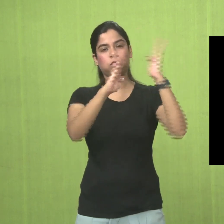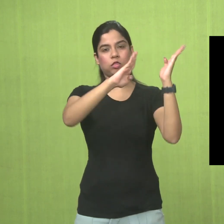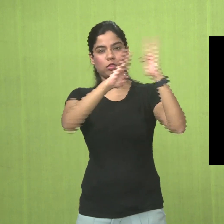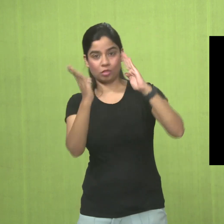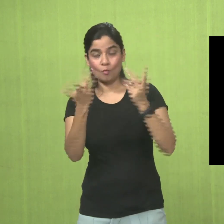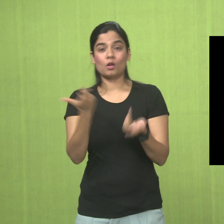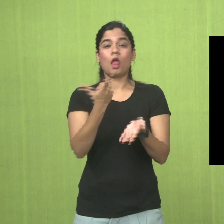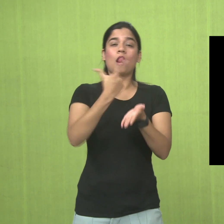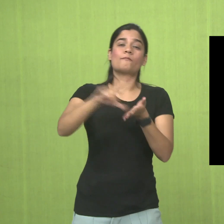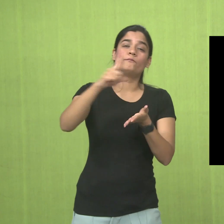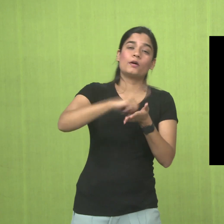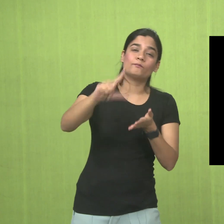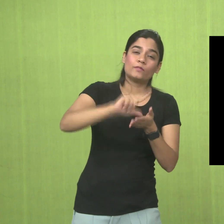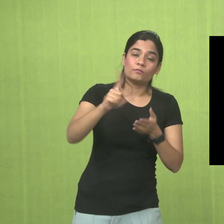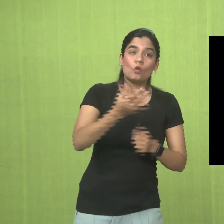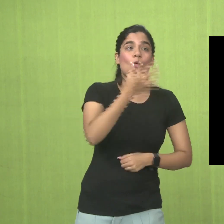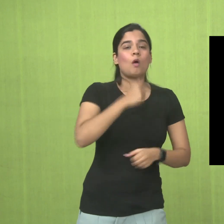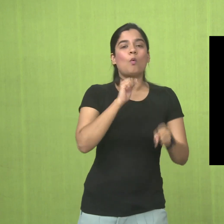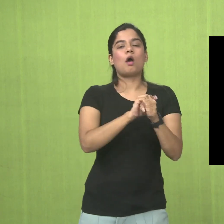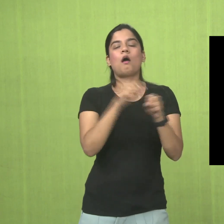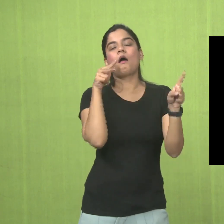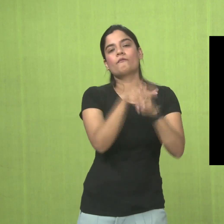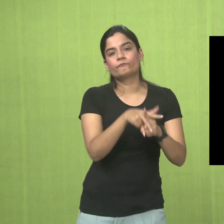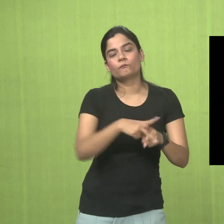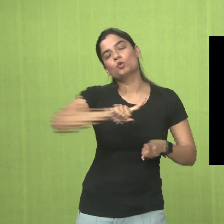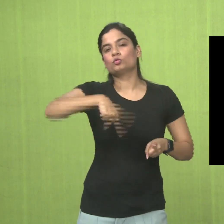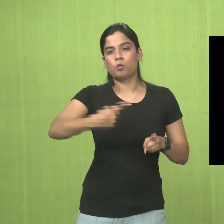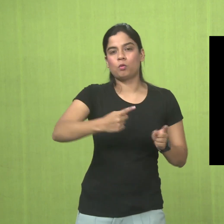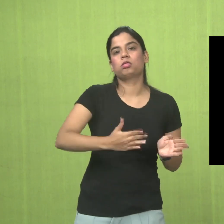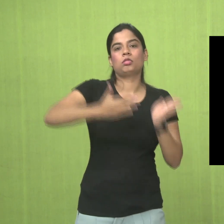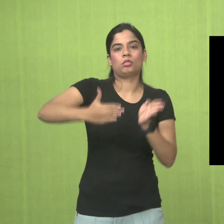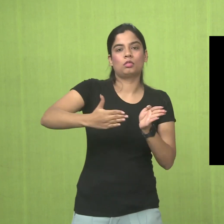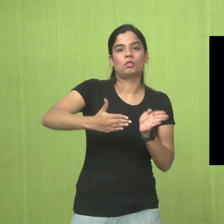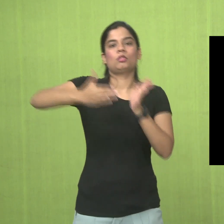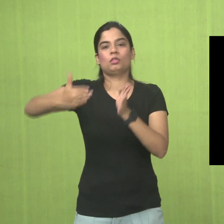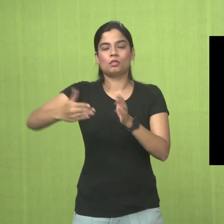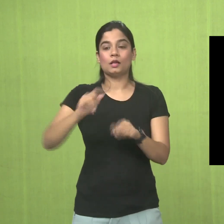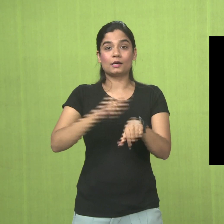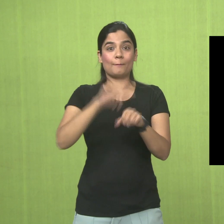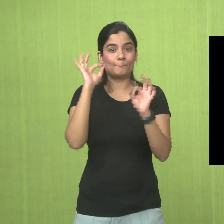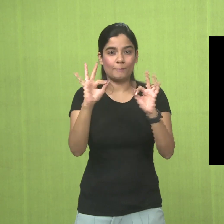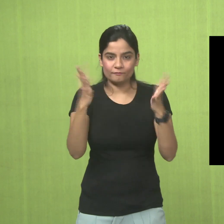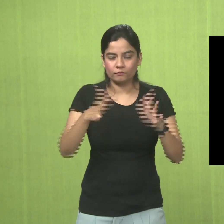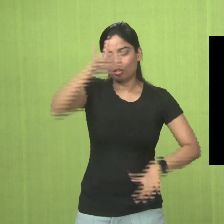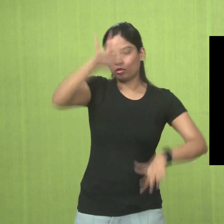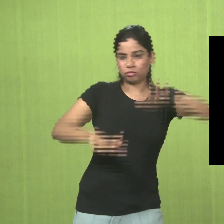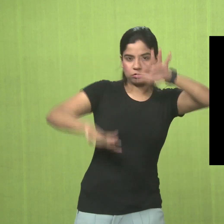Irregularity, not being on time or taking too many leaves, not being able to work every day, taking a lot of time to